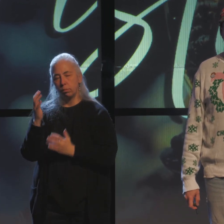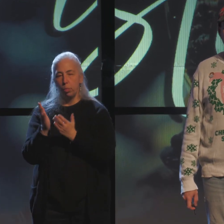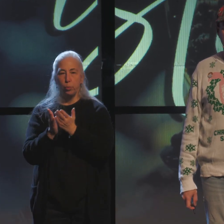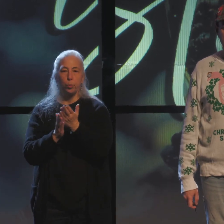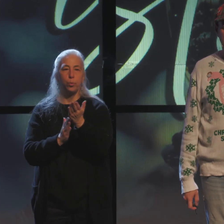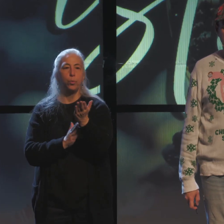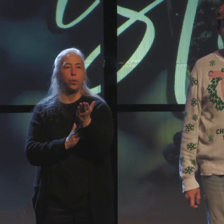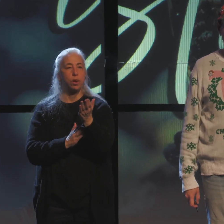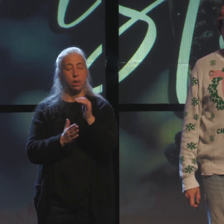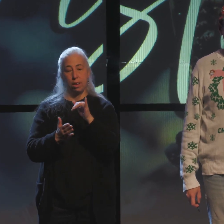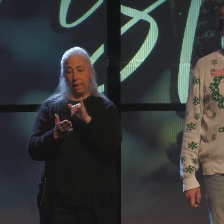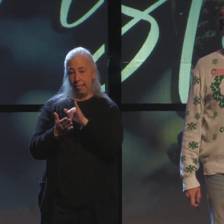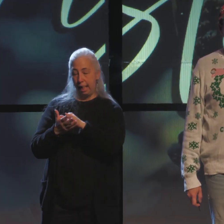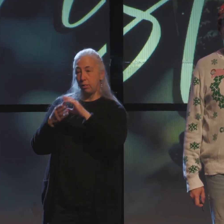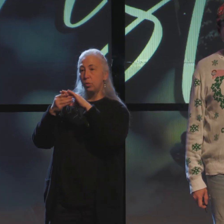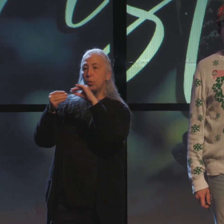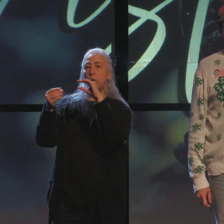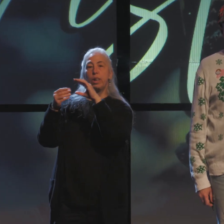chapter.